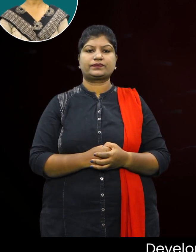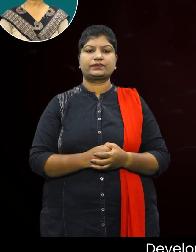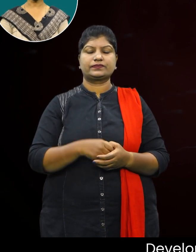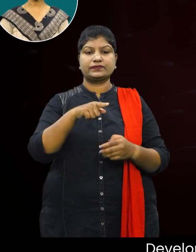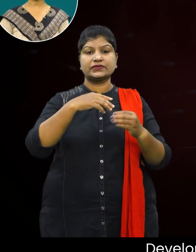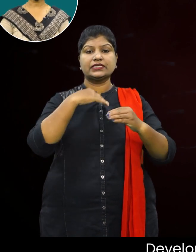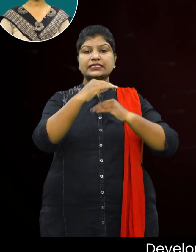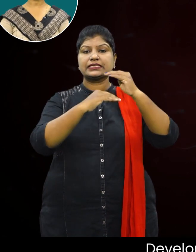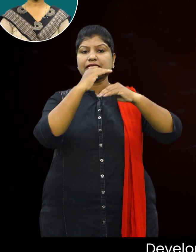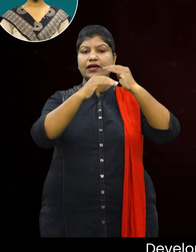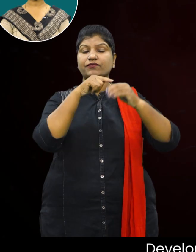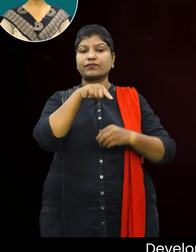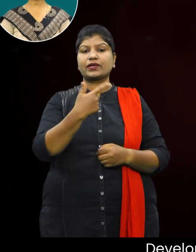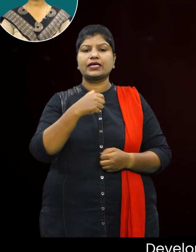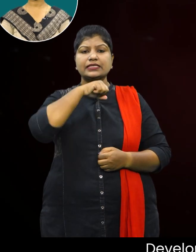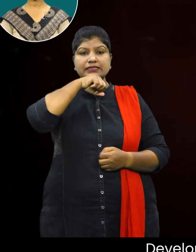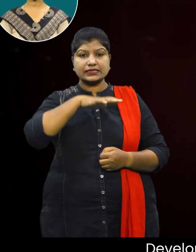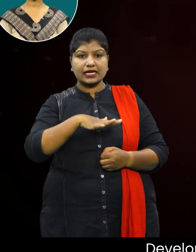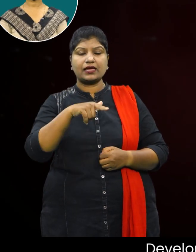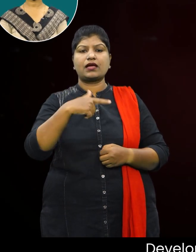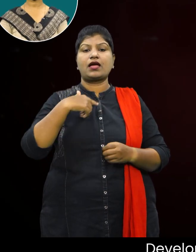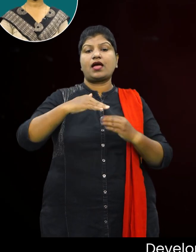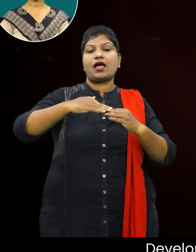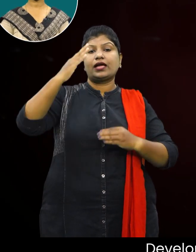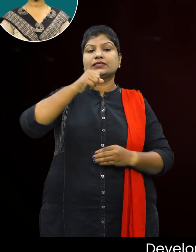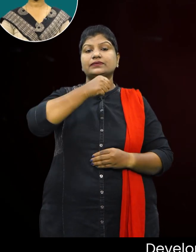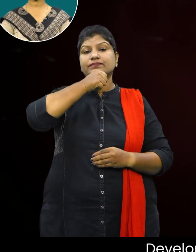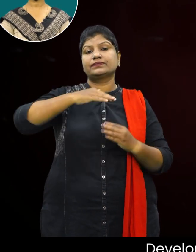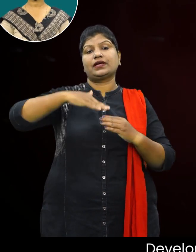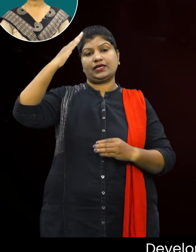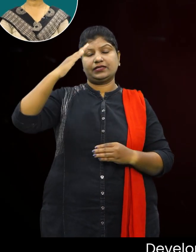development of young into adults,